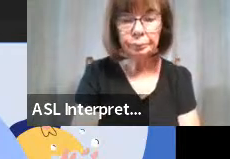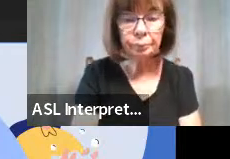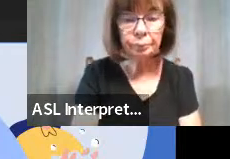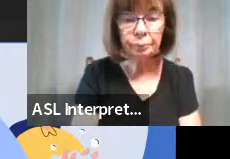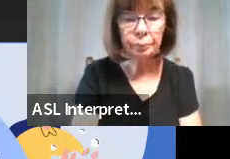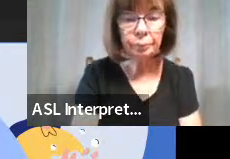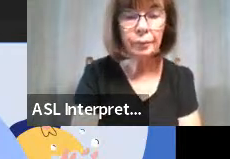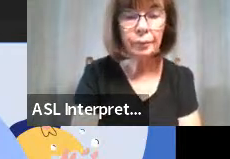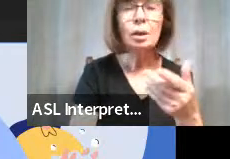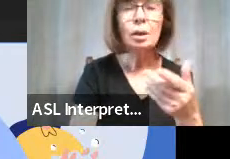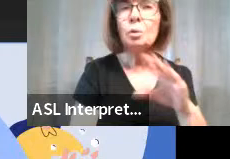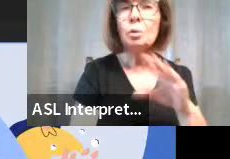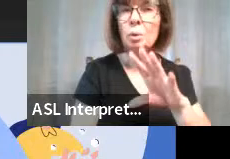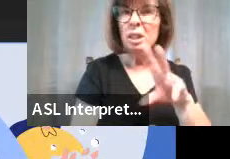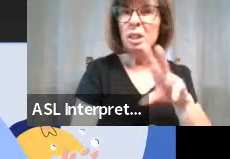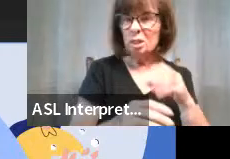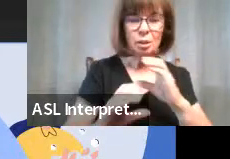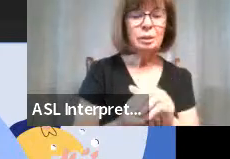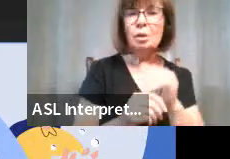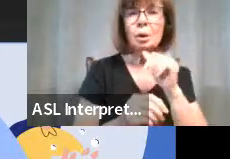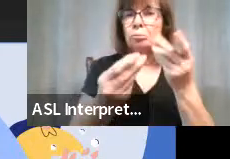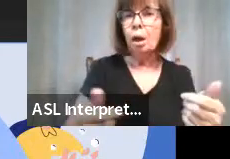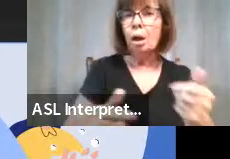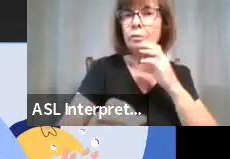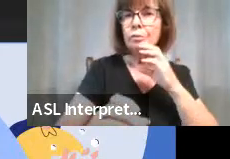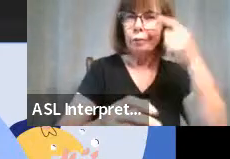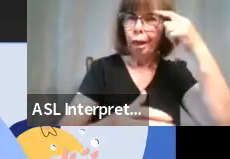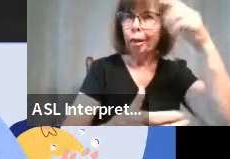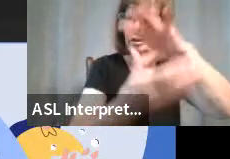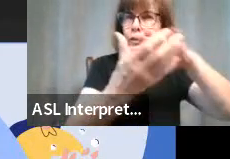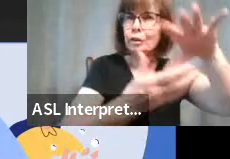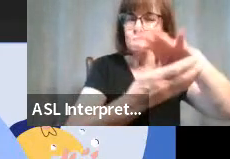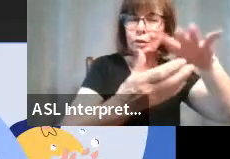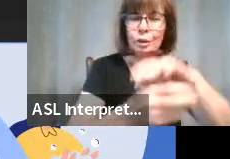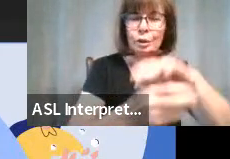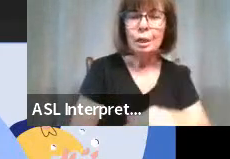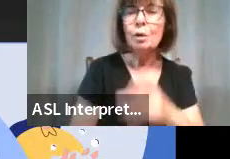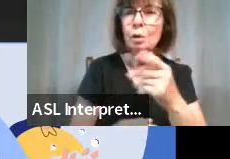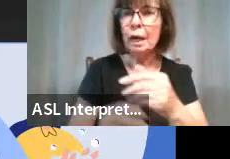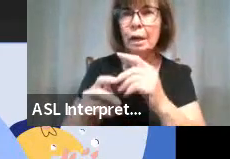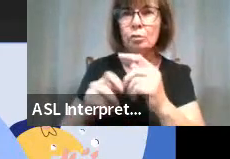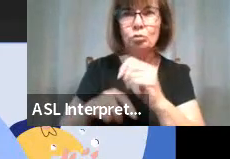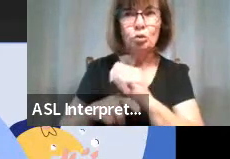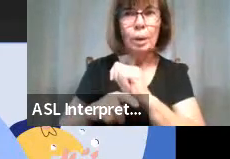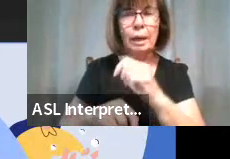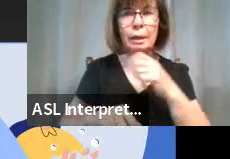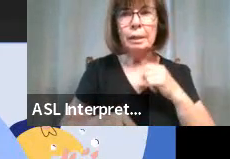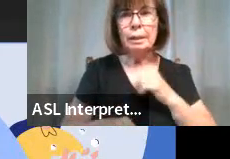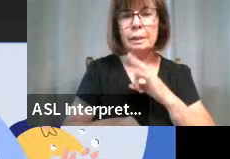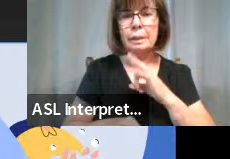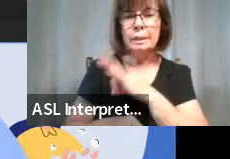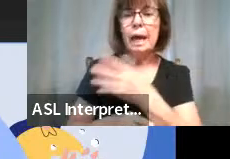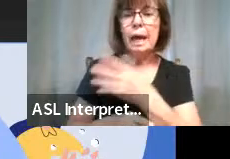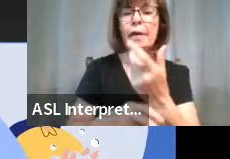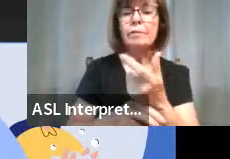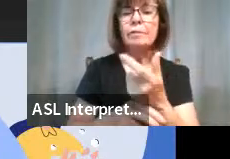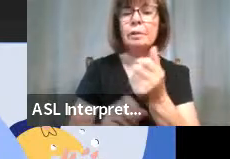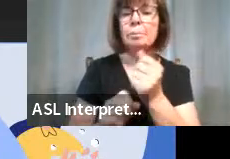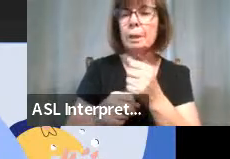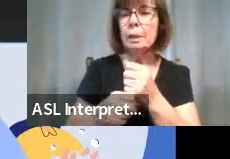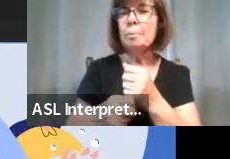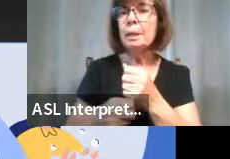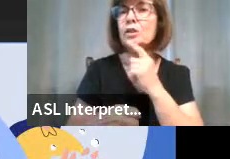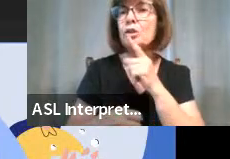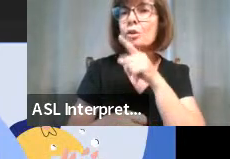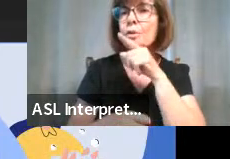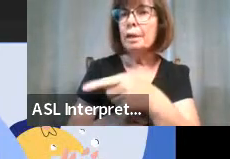so forth, and the health and racial equity training for the staff to make sure, not only we are serving the community, but also the staff that works with the